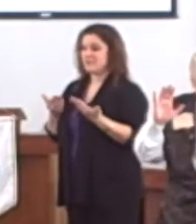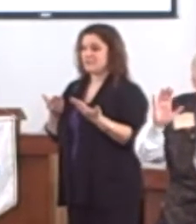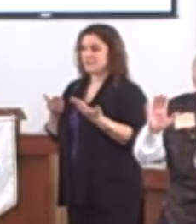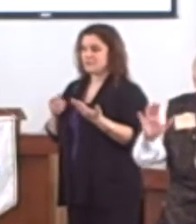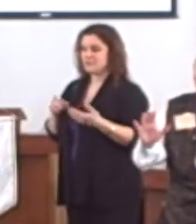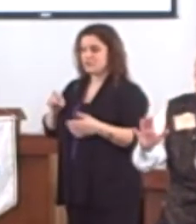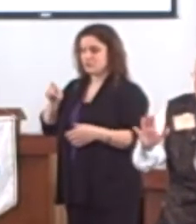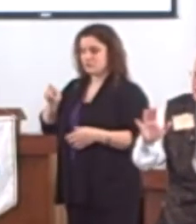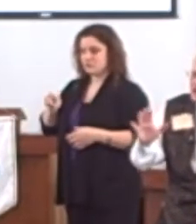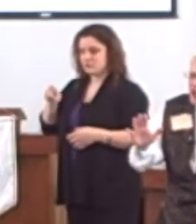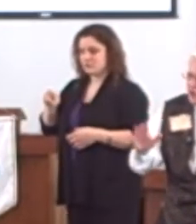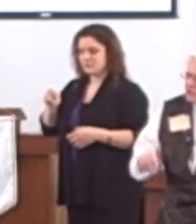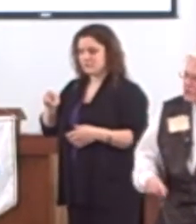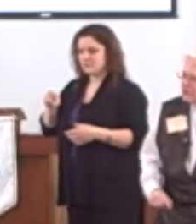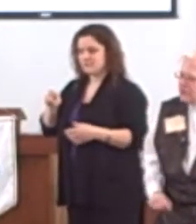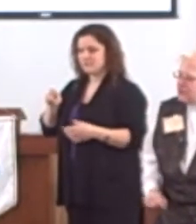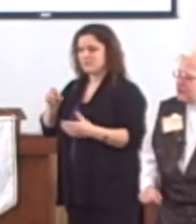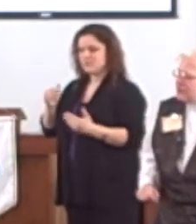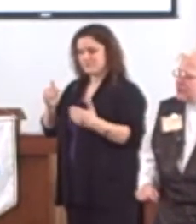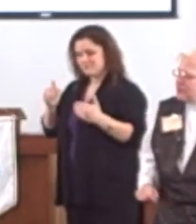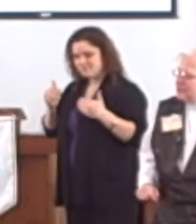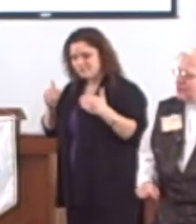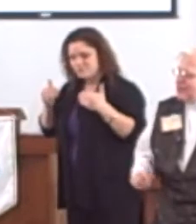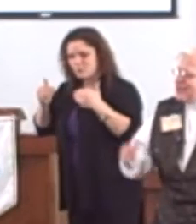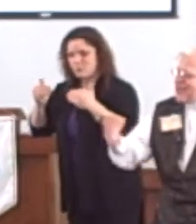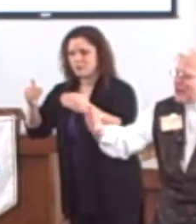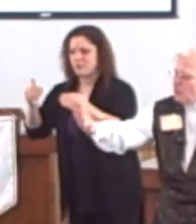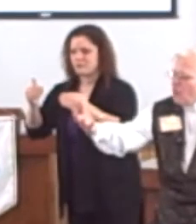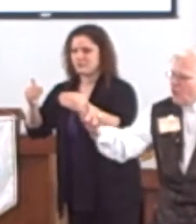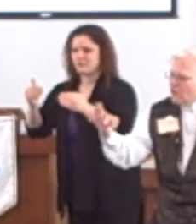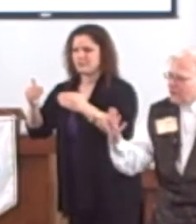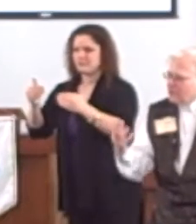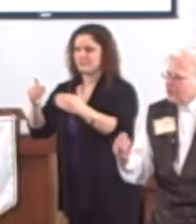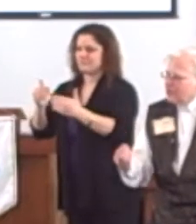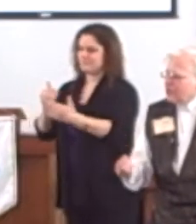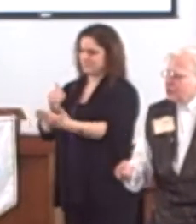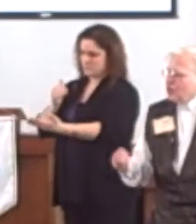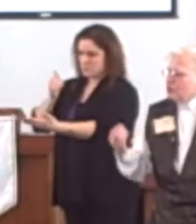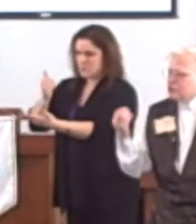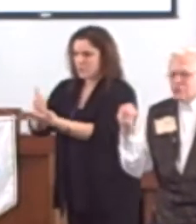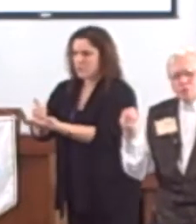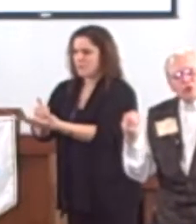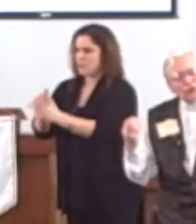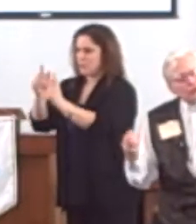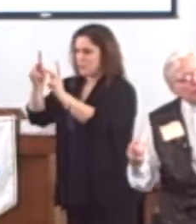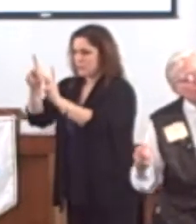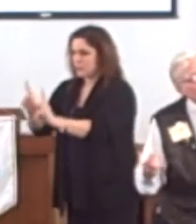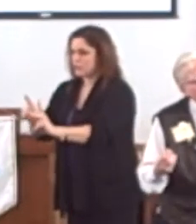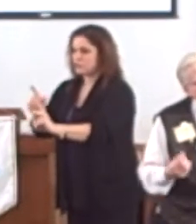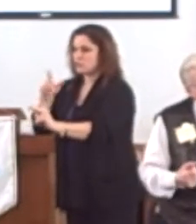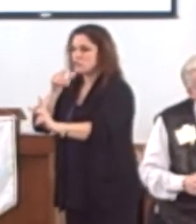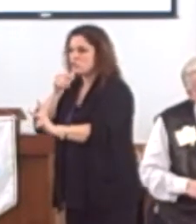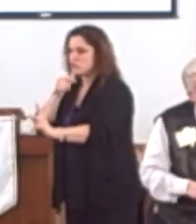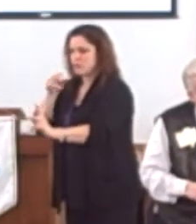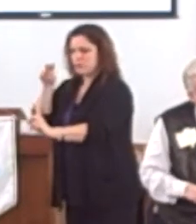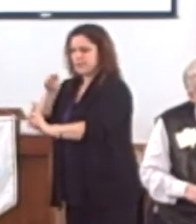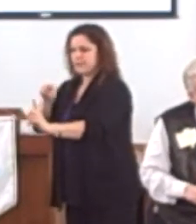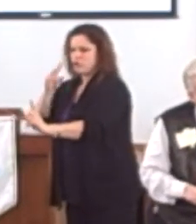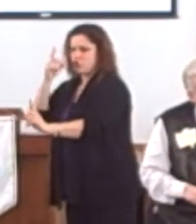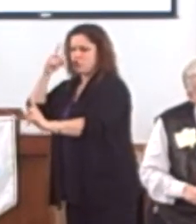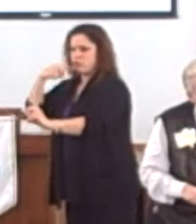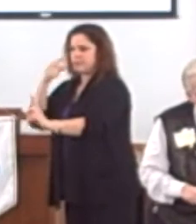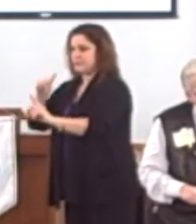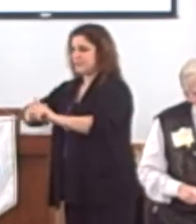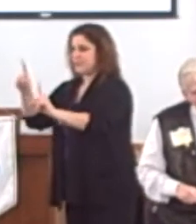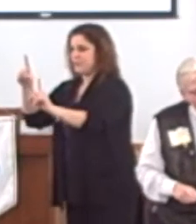want to reach out and welcome those who look a little different.